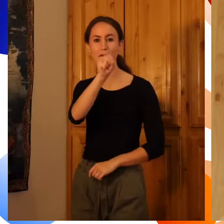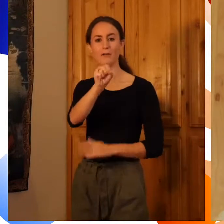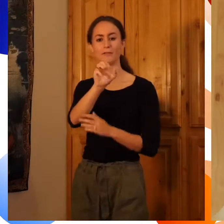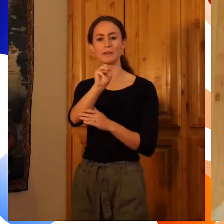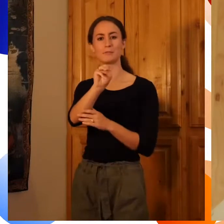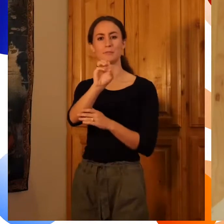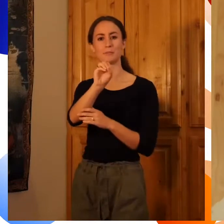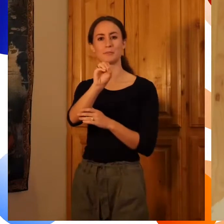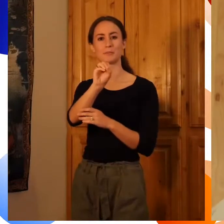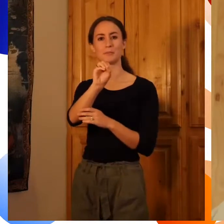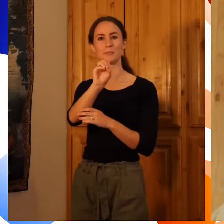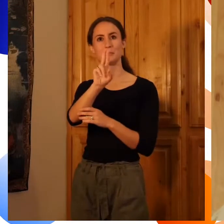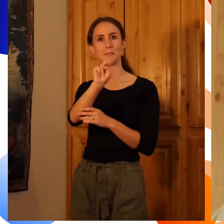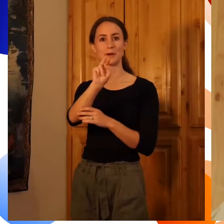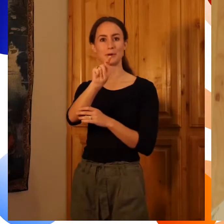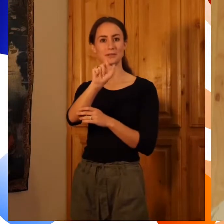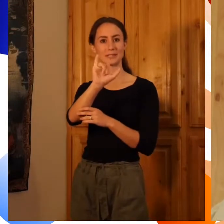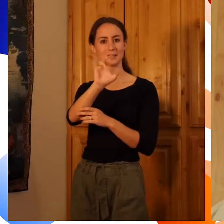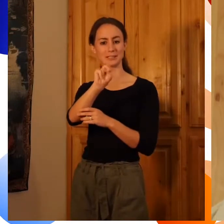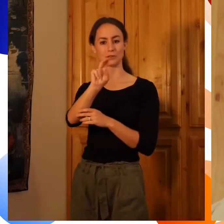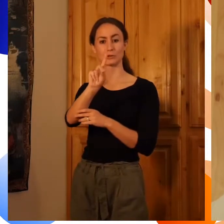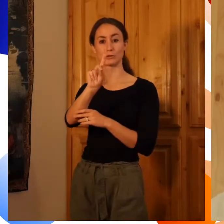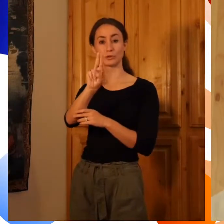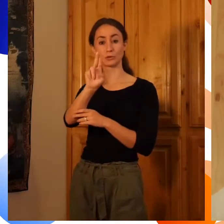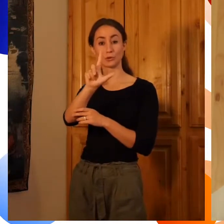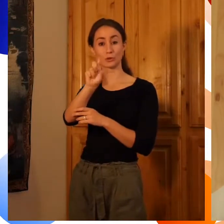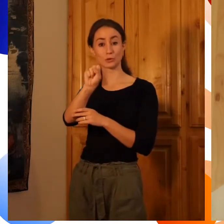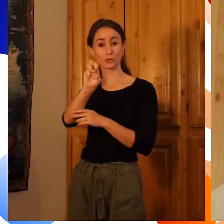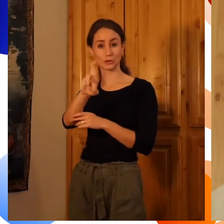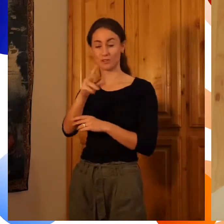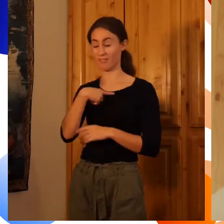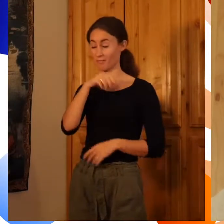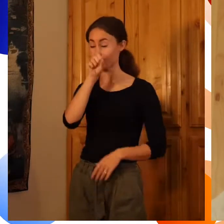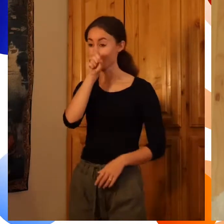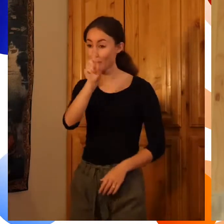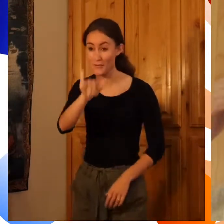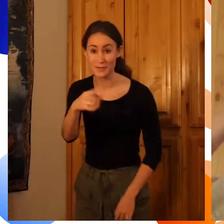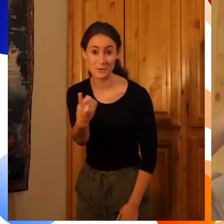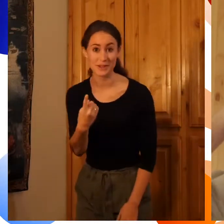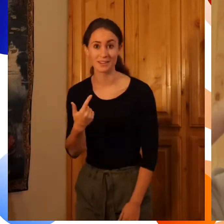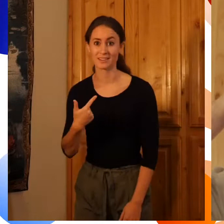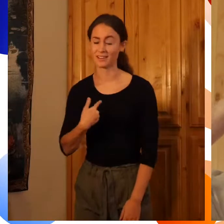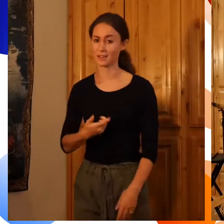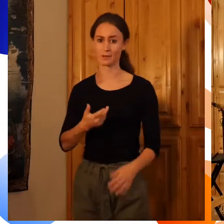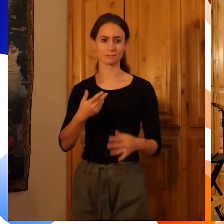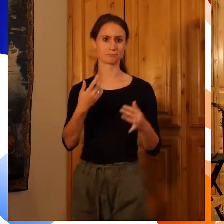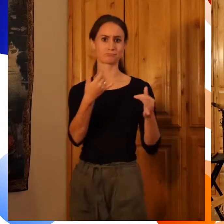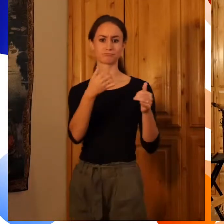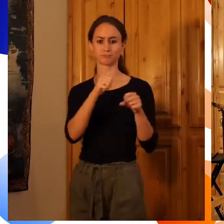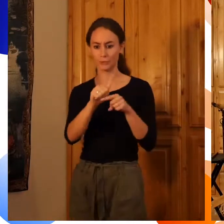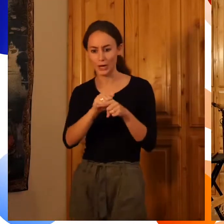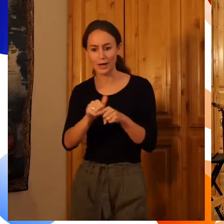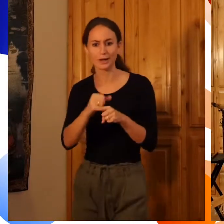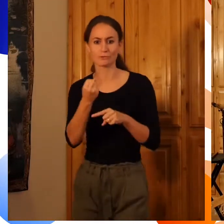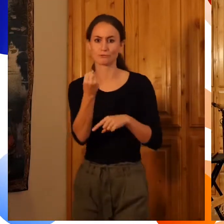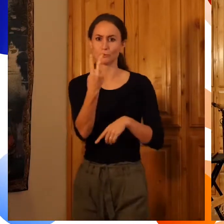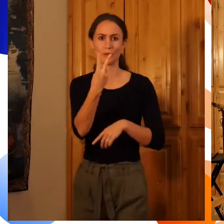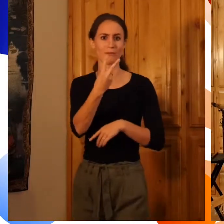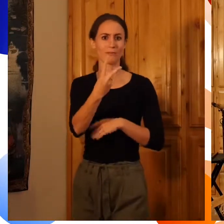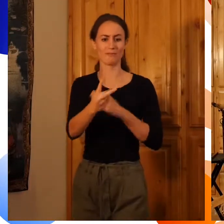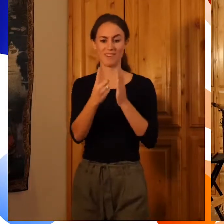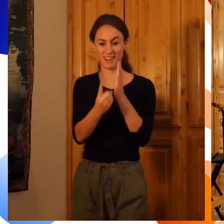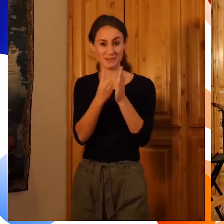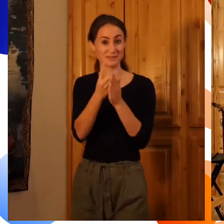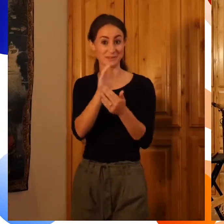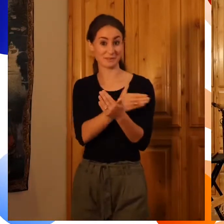fairs and things, and I still play it. And I must have learned 12 hours worth of music on it. Probably all from old time music, kids say banjo.